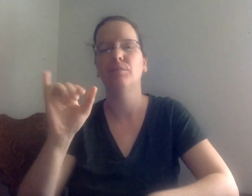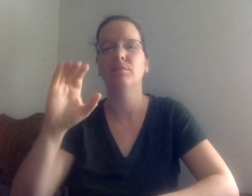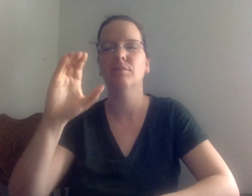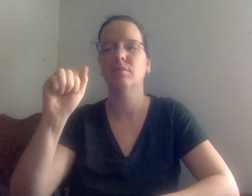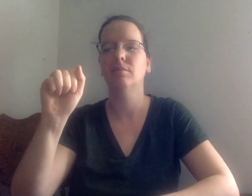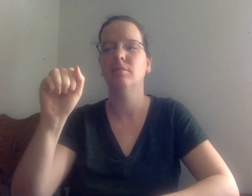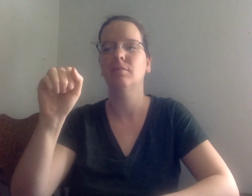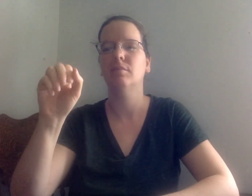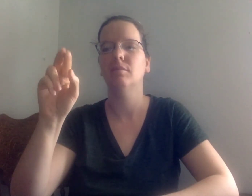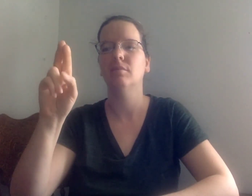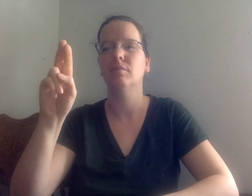TH means